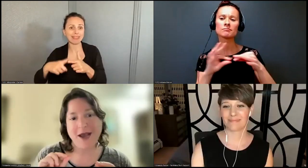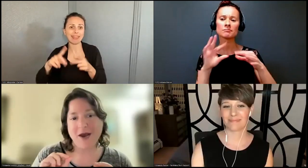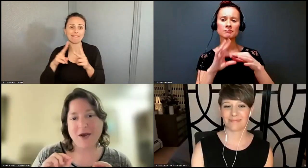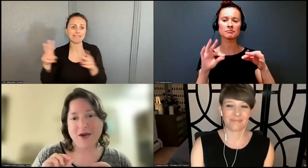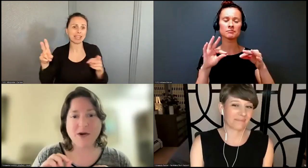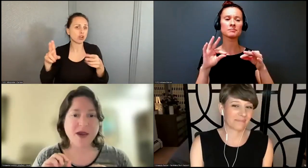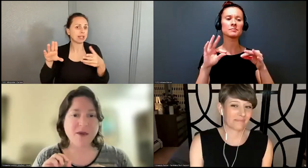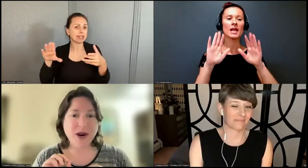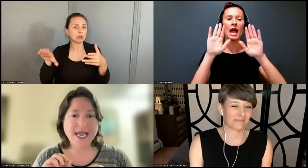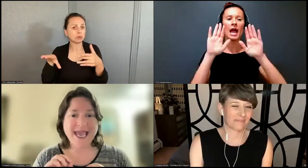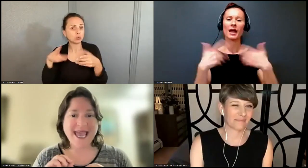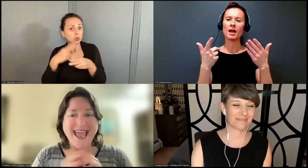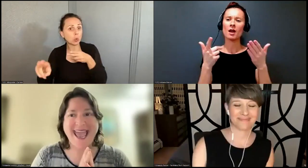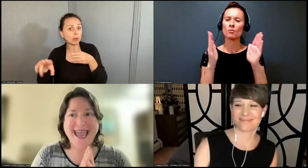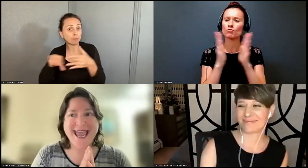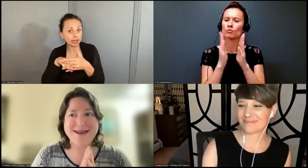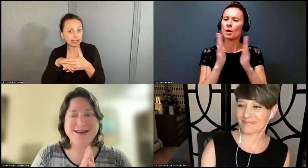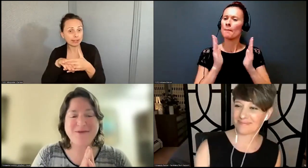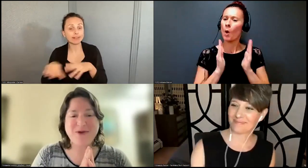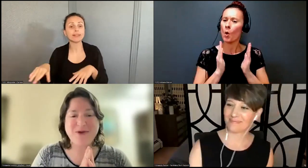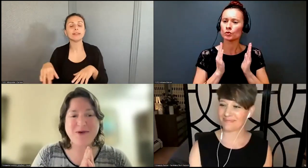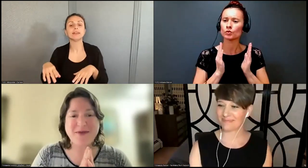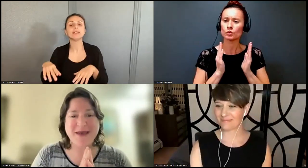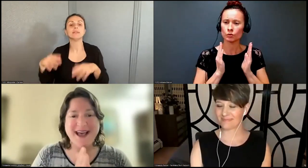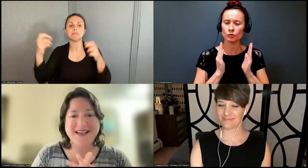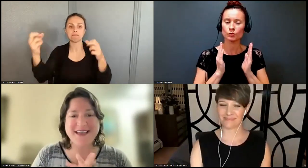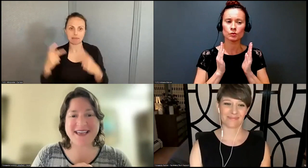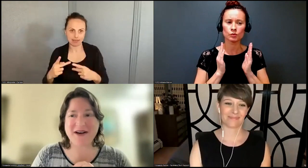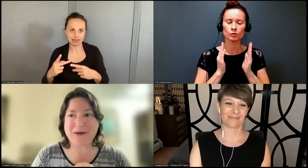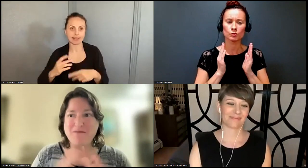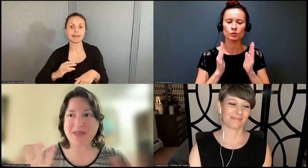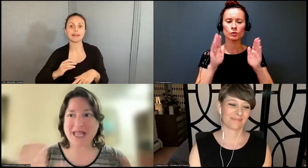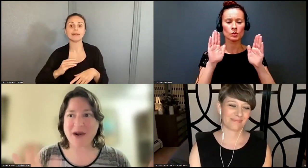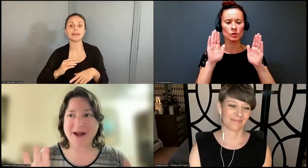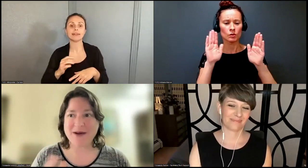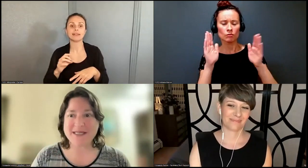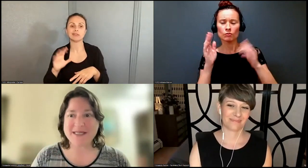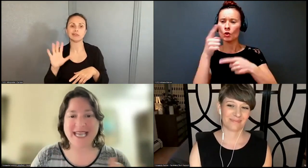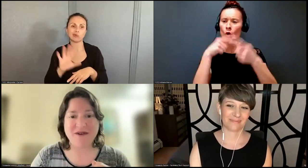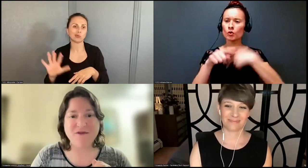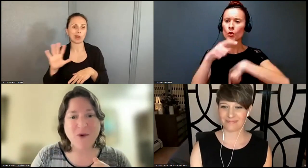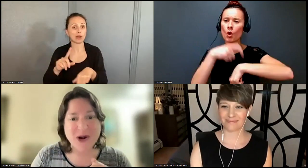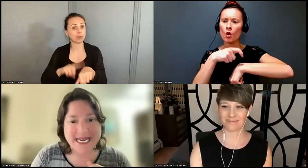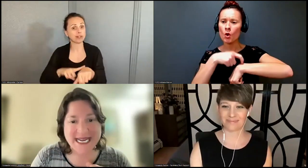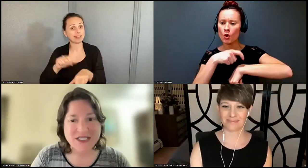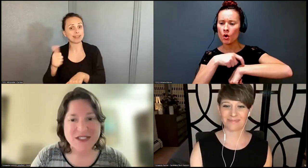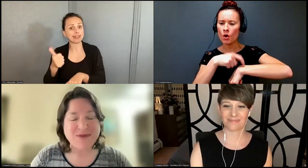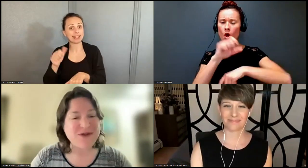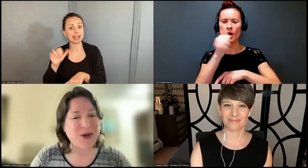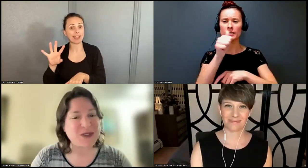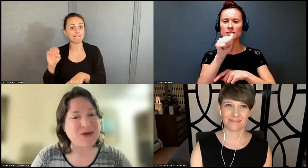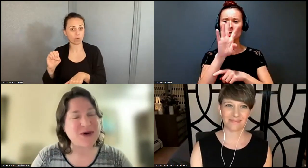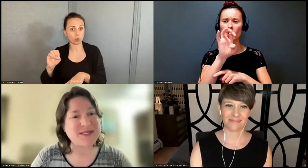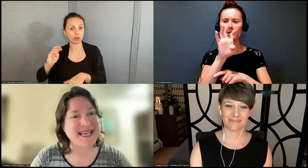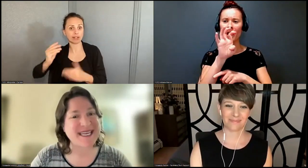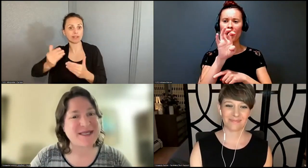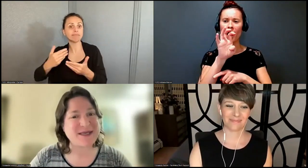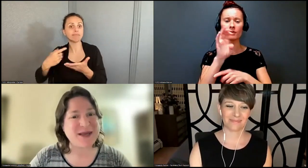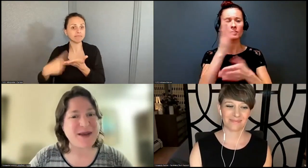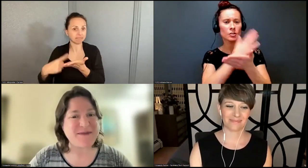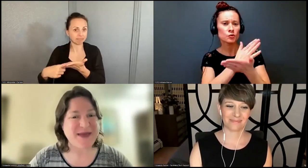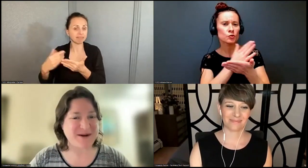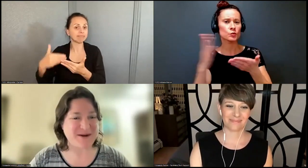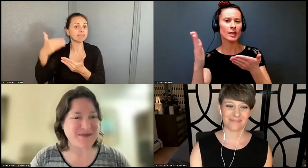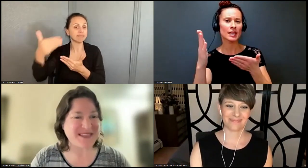very quick break, and we will be back at around 10:40 to move on to our